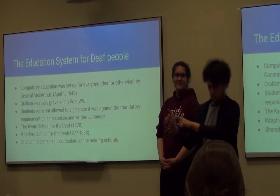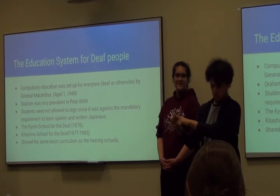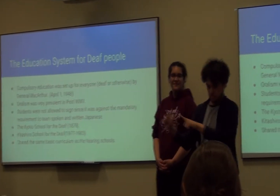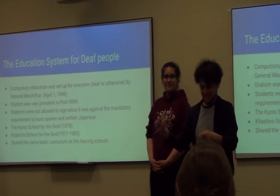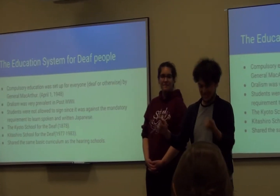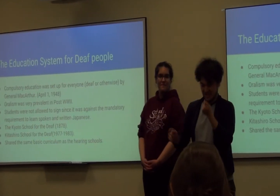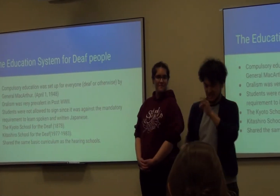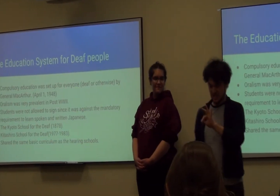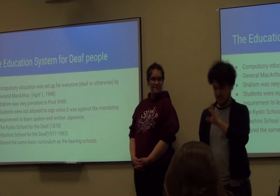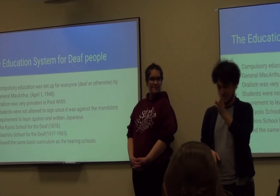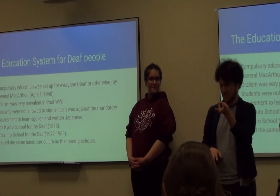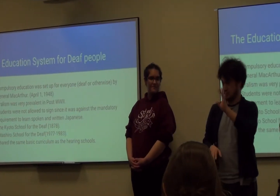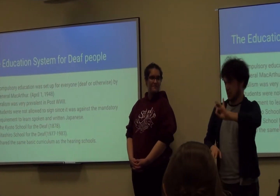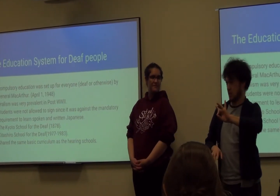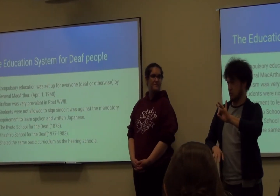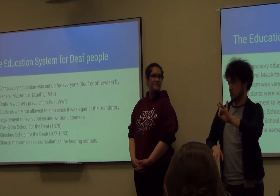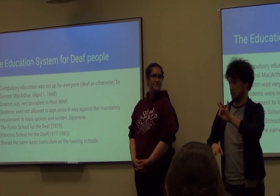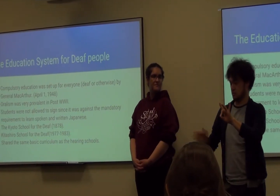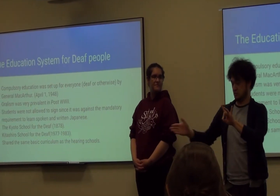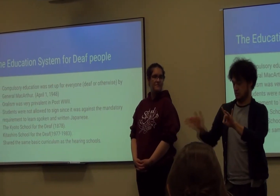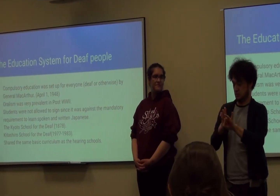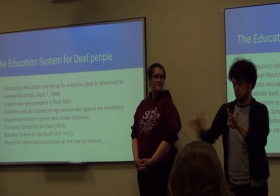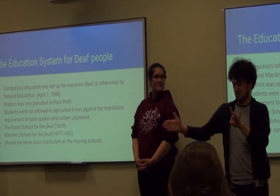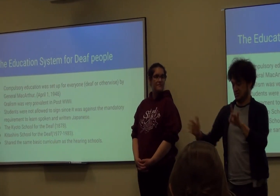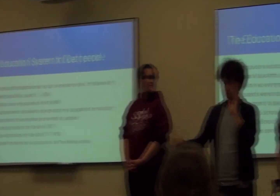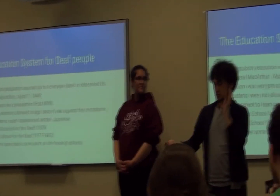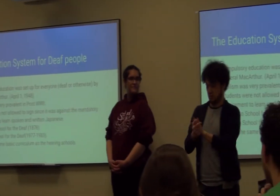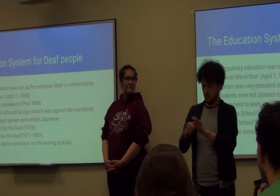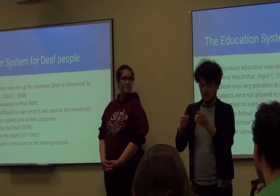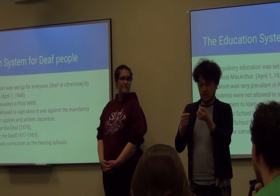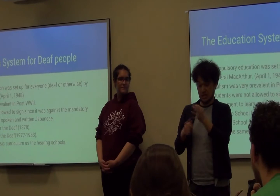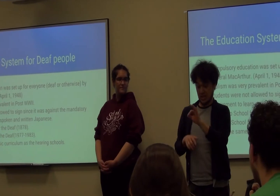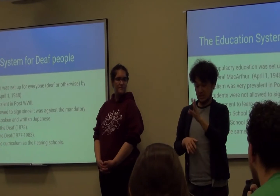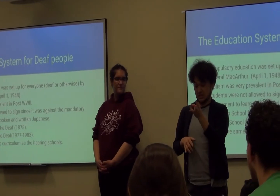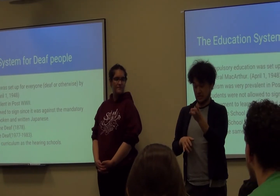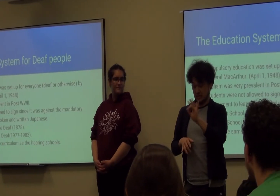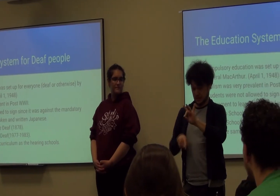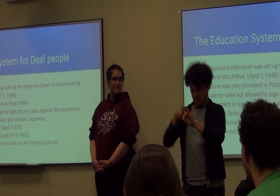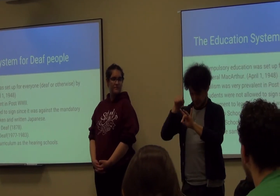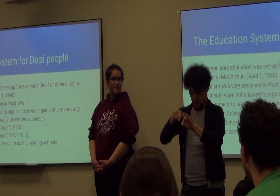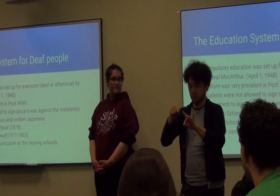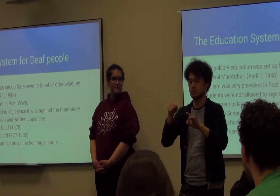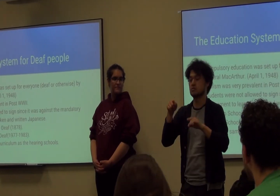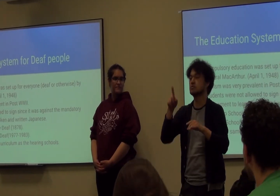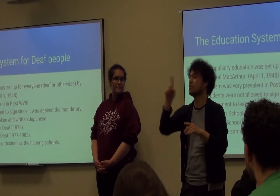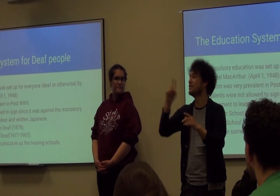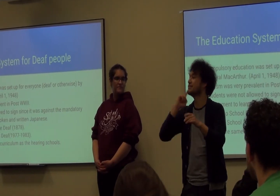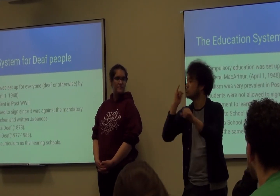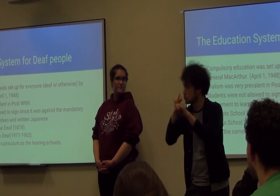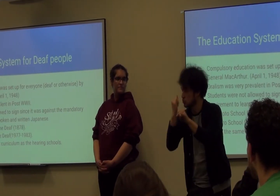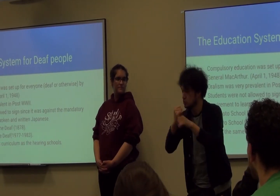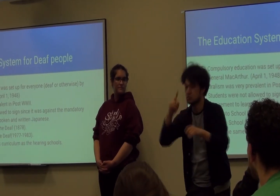So 1925 to 1968, sign language was not allowed to be